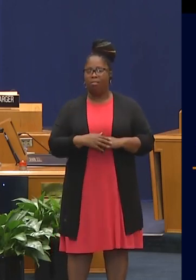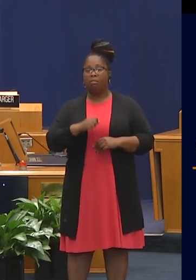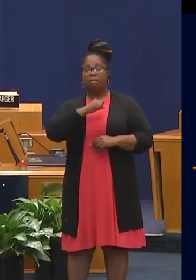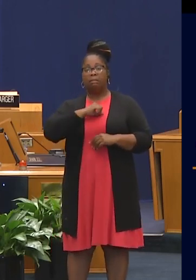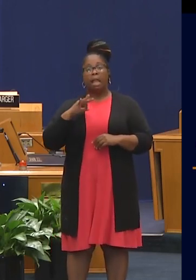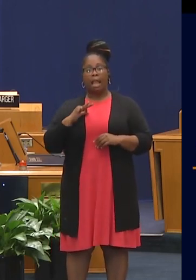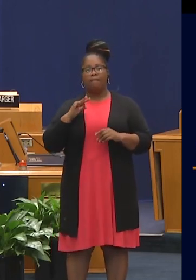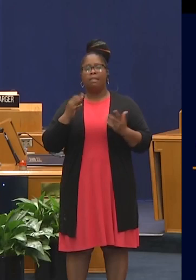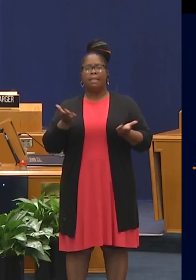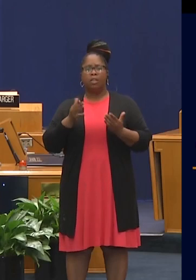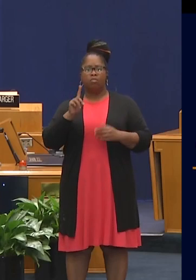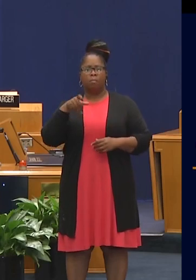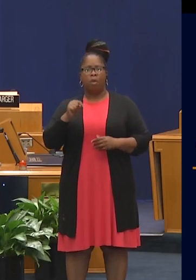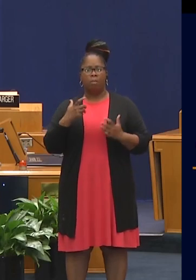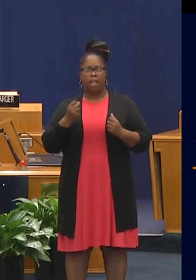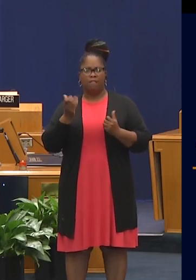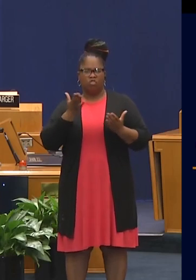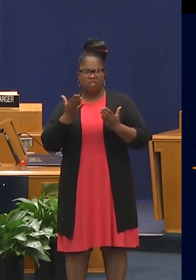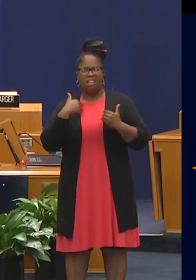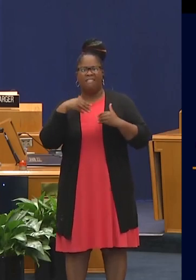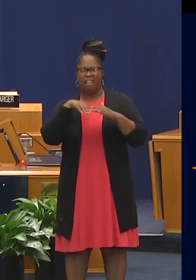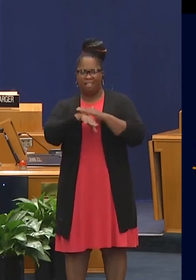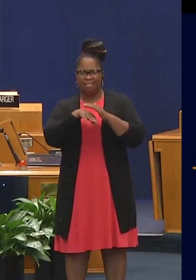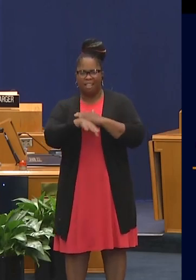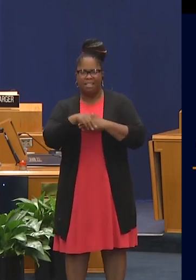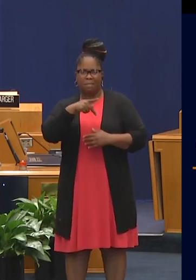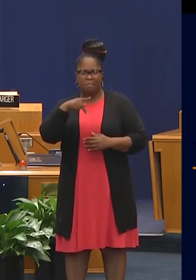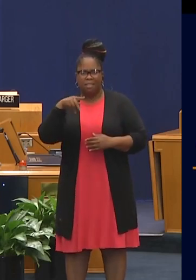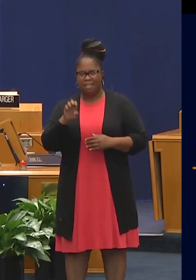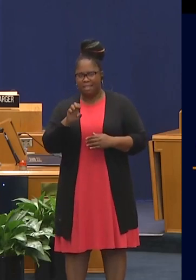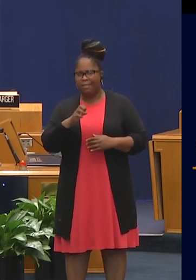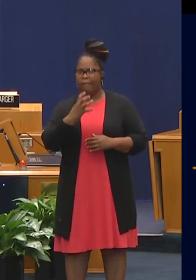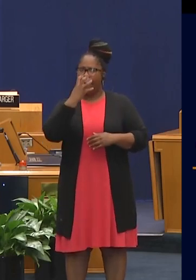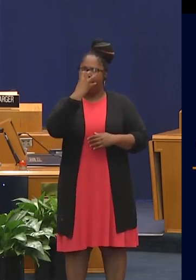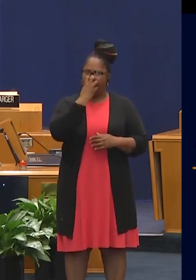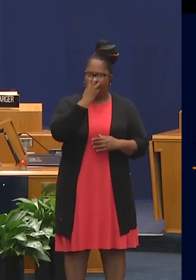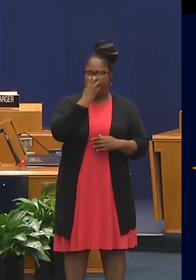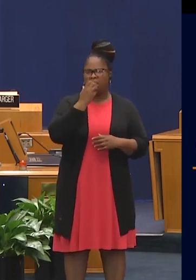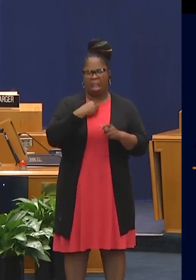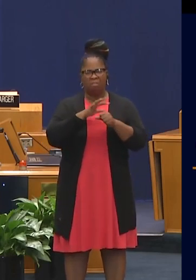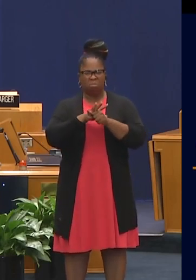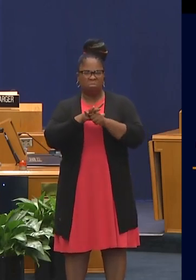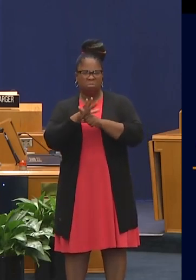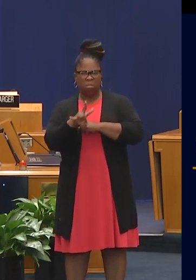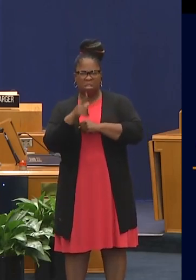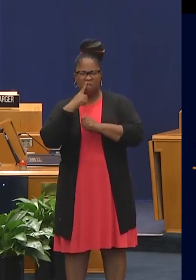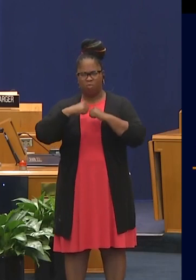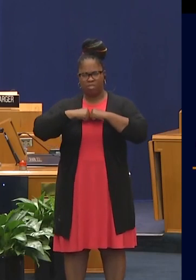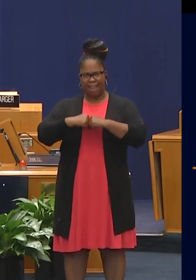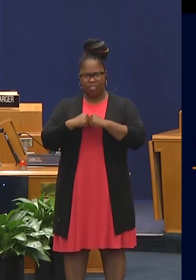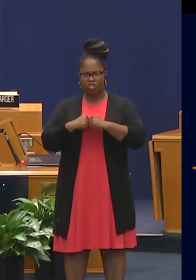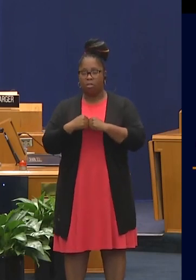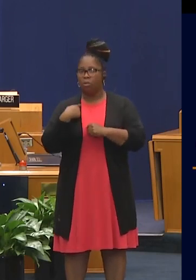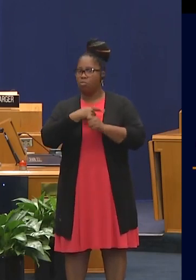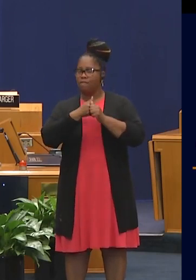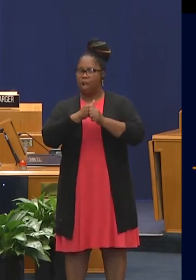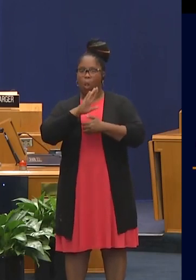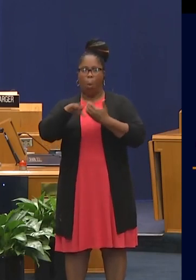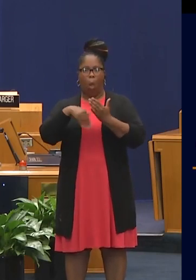Services have access to personal protective equipment, including masks, in sufficient number to protect them, and we follow all public